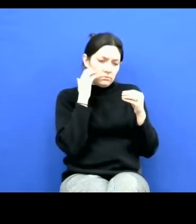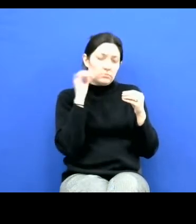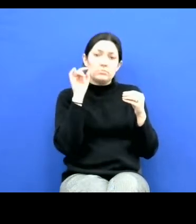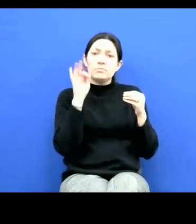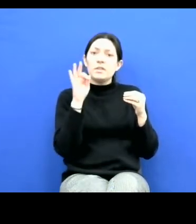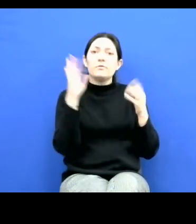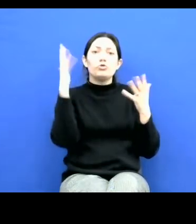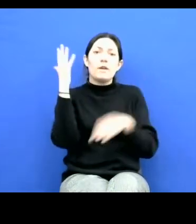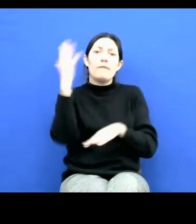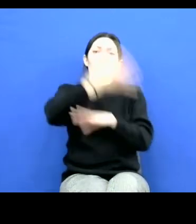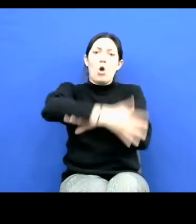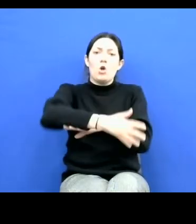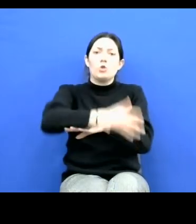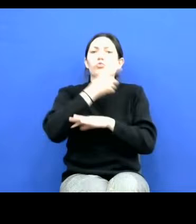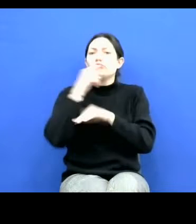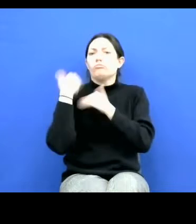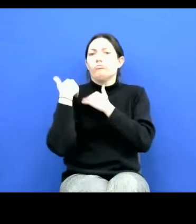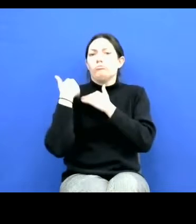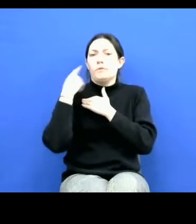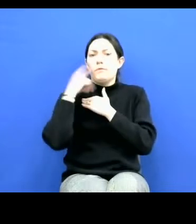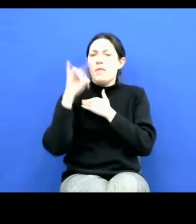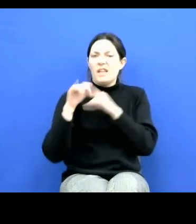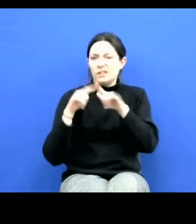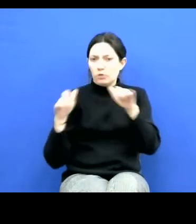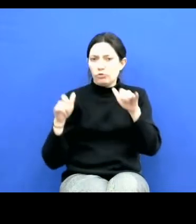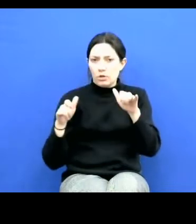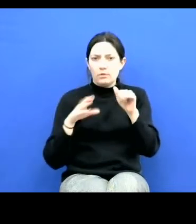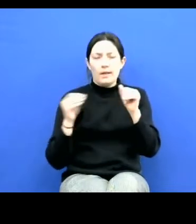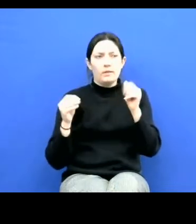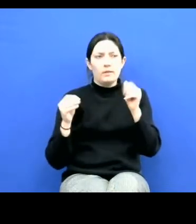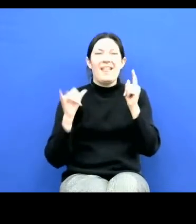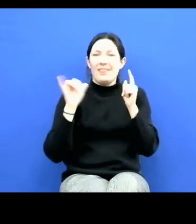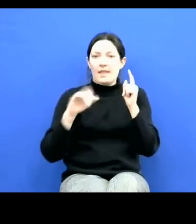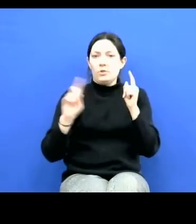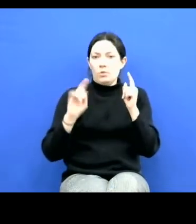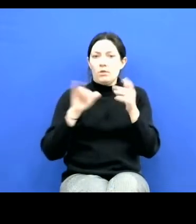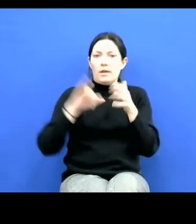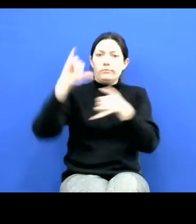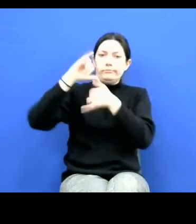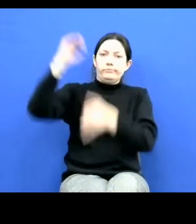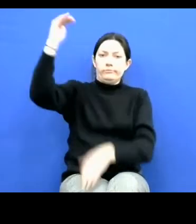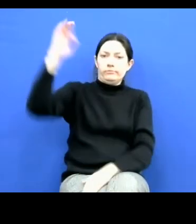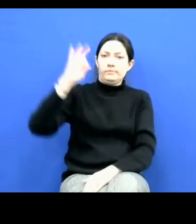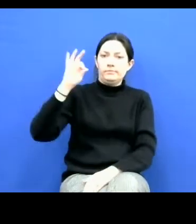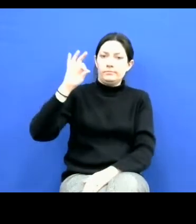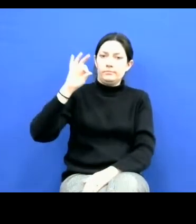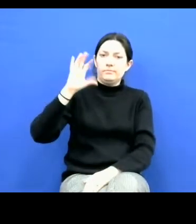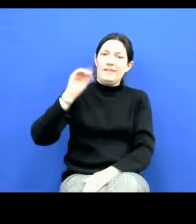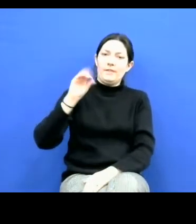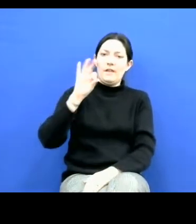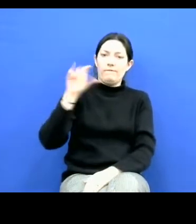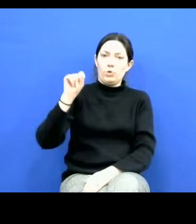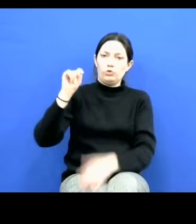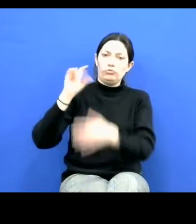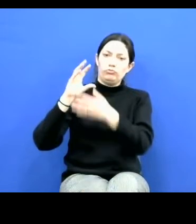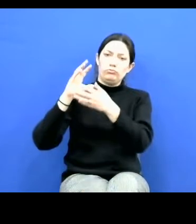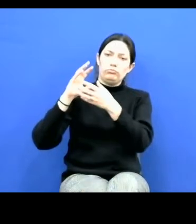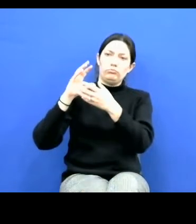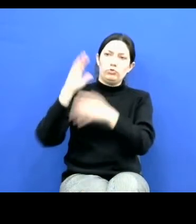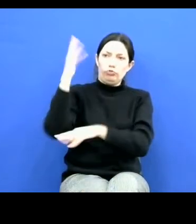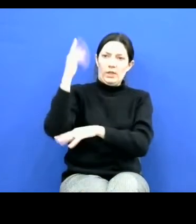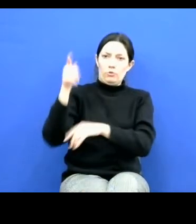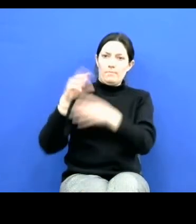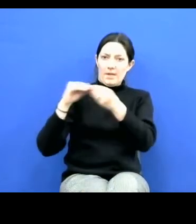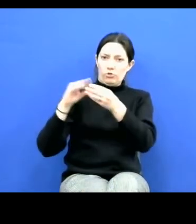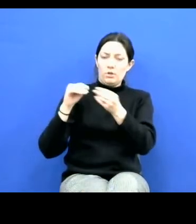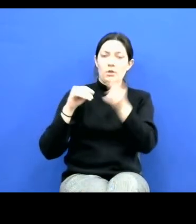tree falls on the fence, who's liable, et cetera. And, you know, that's where the 50-foot tree came up. There was also discussion. They